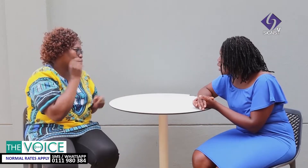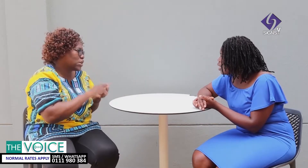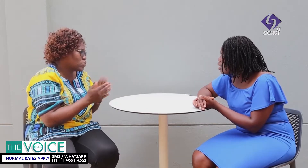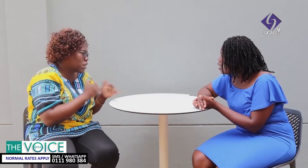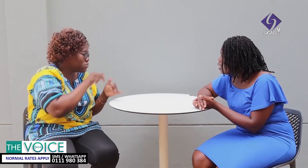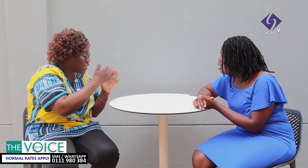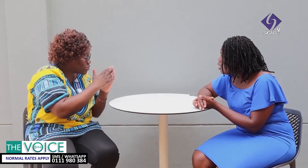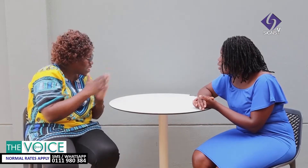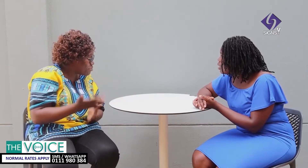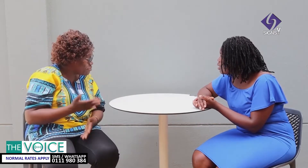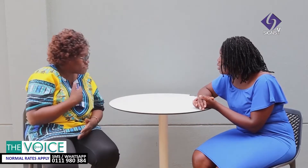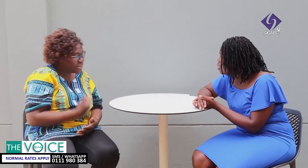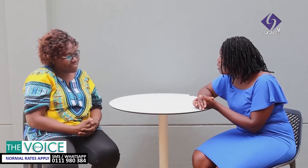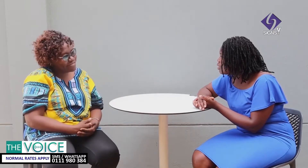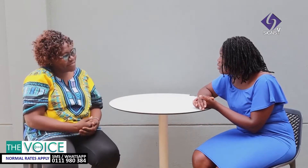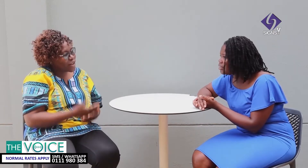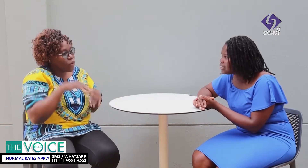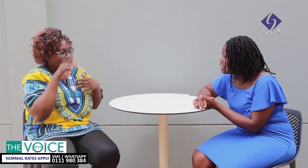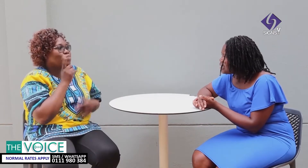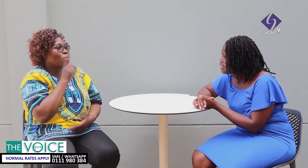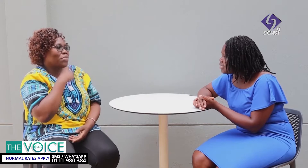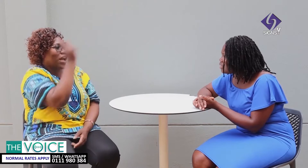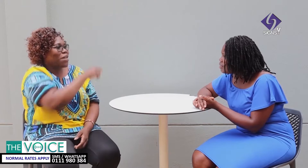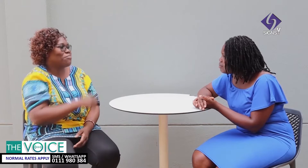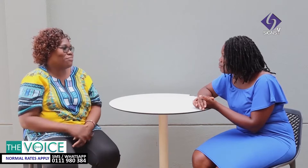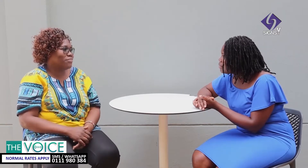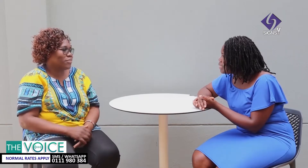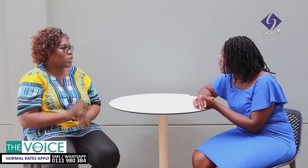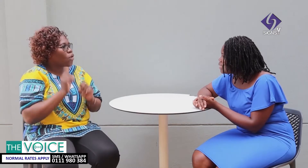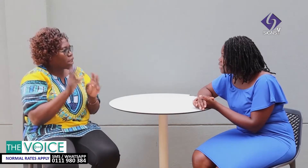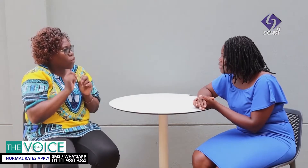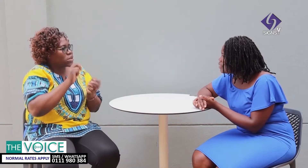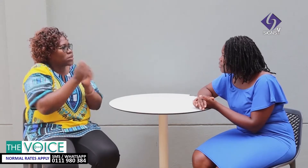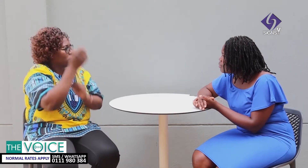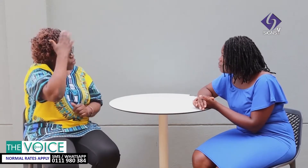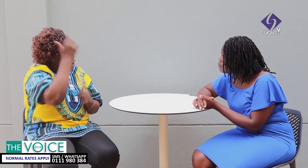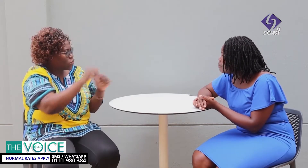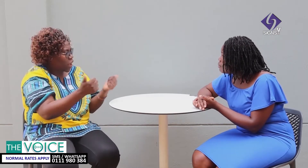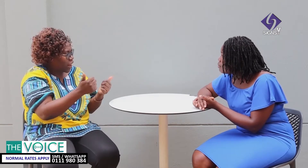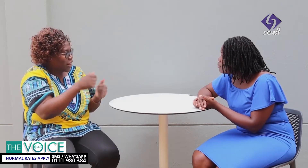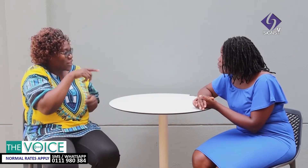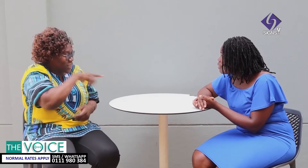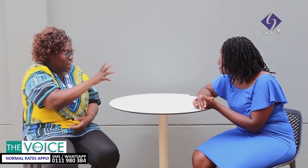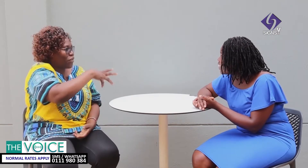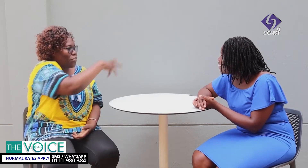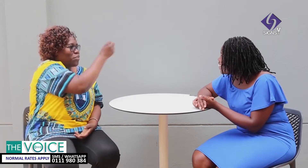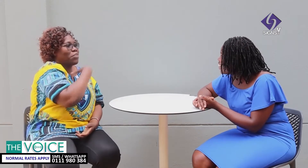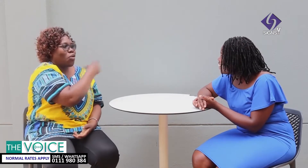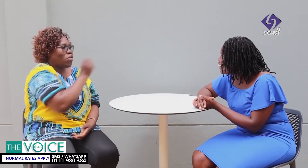So sometime I will go to work and come back. But after some time, I started hearing some